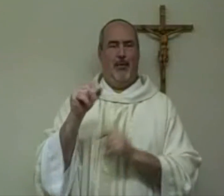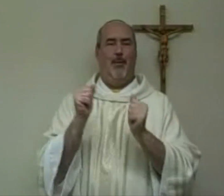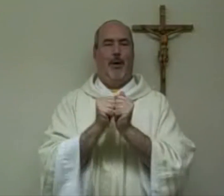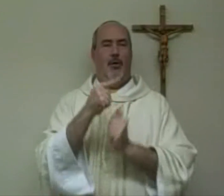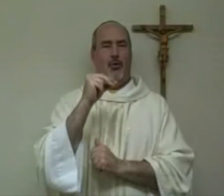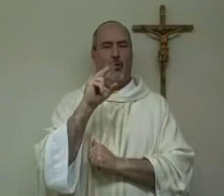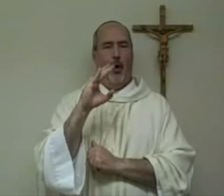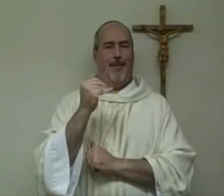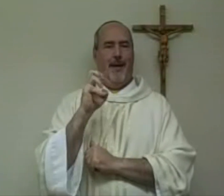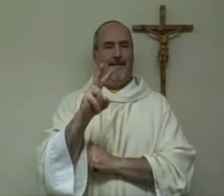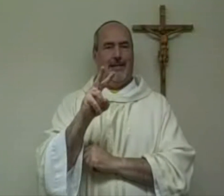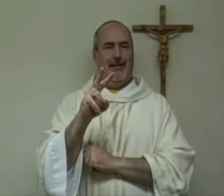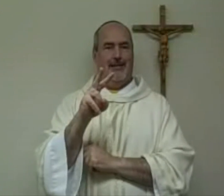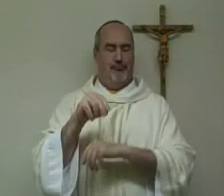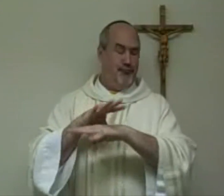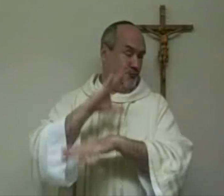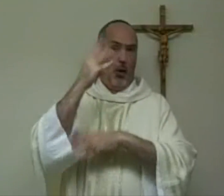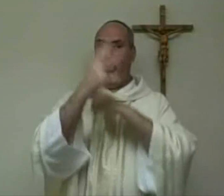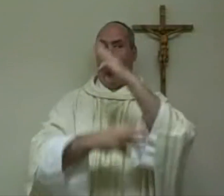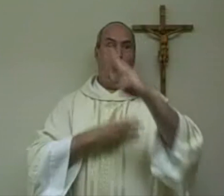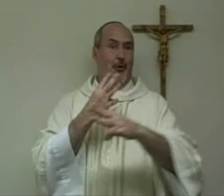and maybe change the world, just like he did with